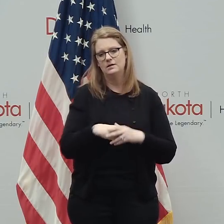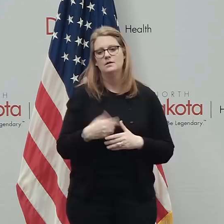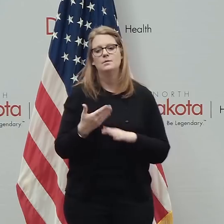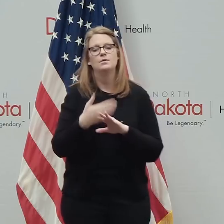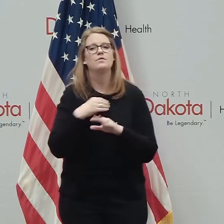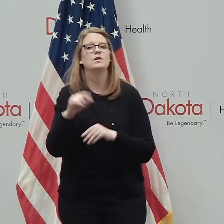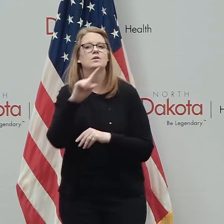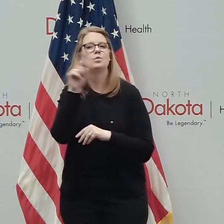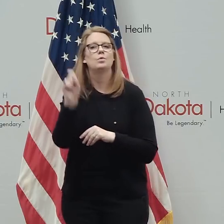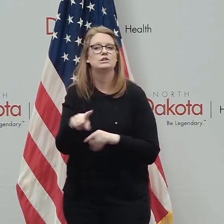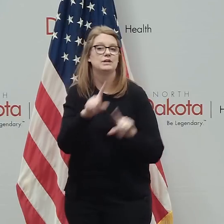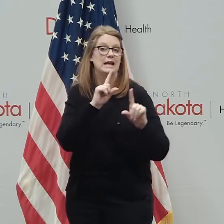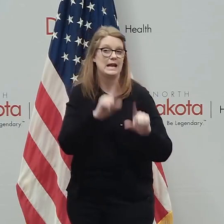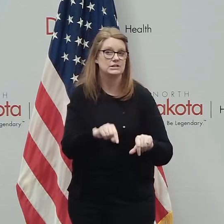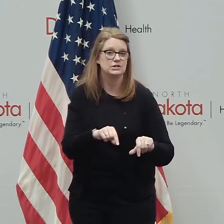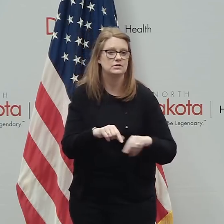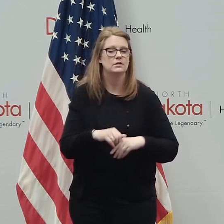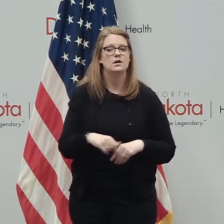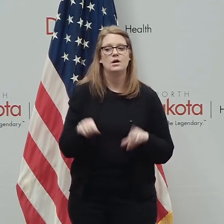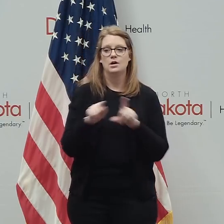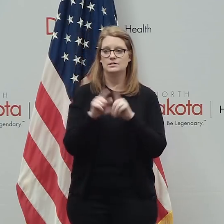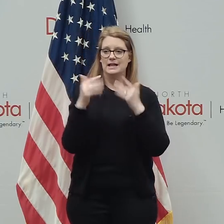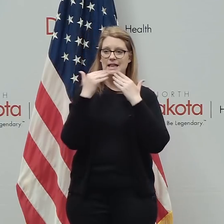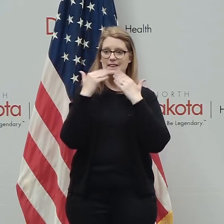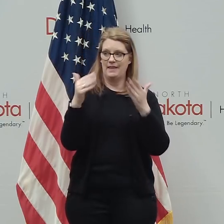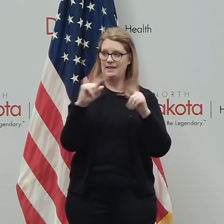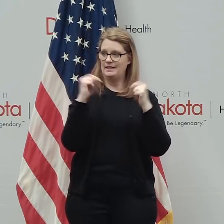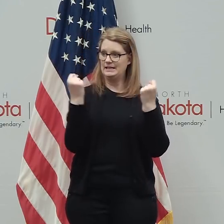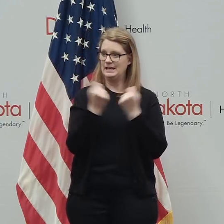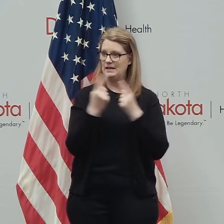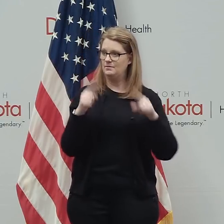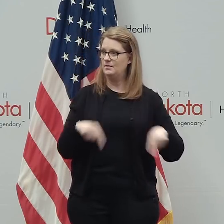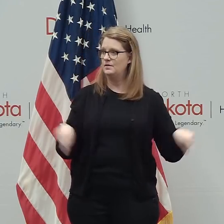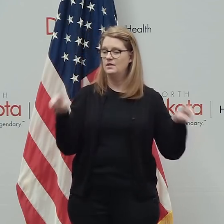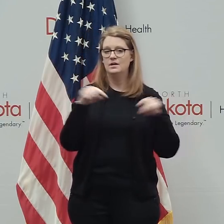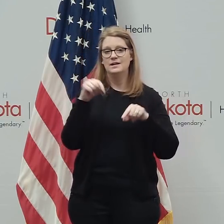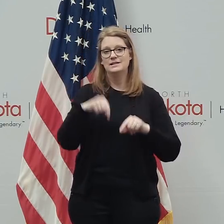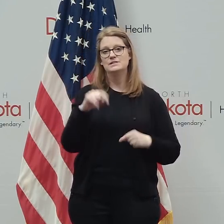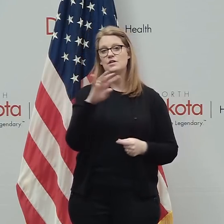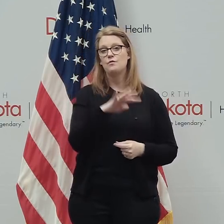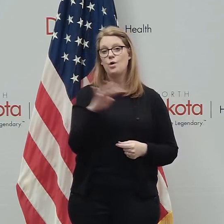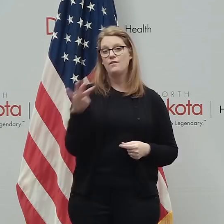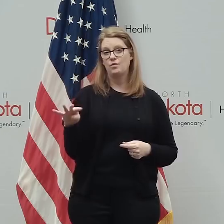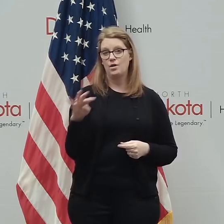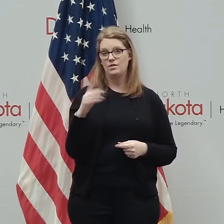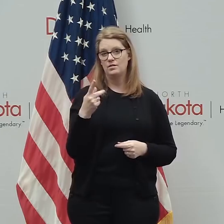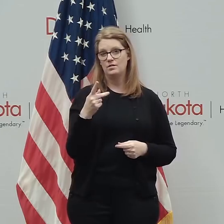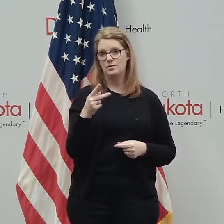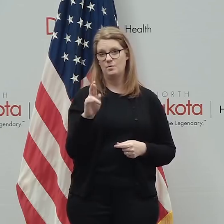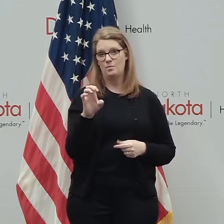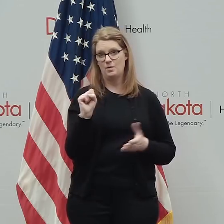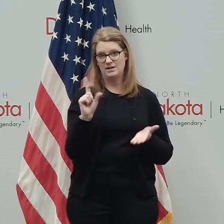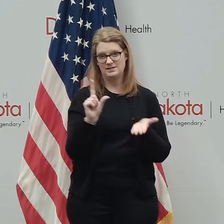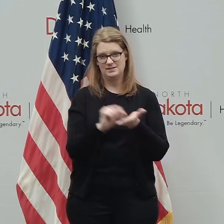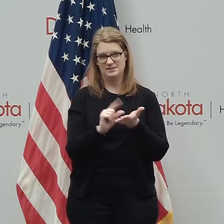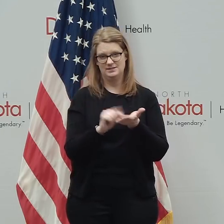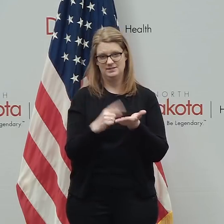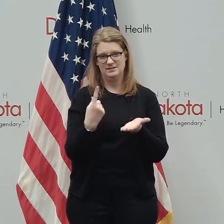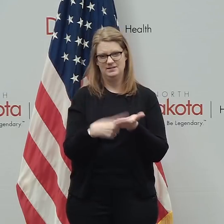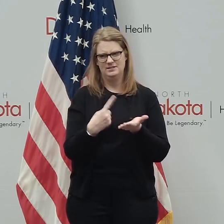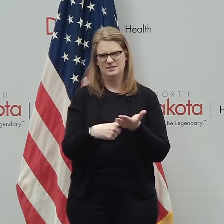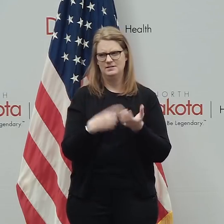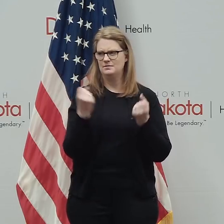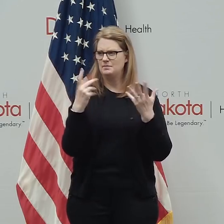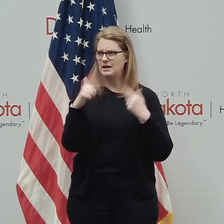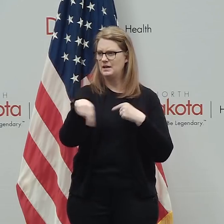go to Q&A, I want to thank the team and everybody here. This is the 44th press conference we've held. Many of you that are in the